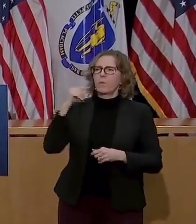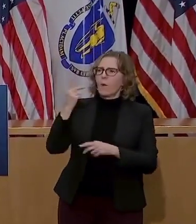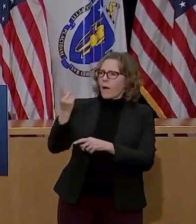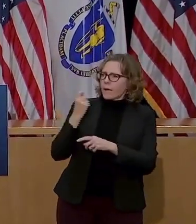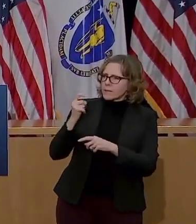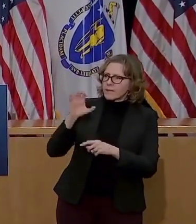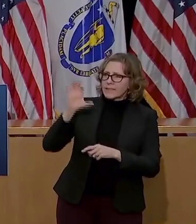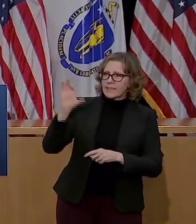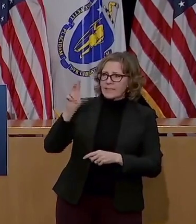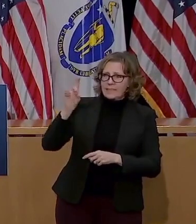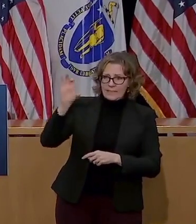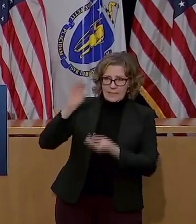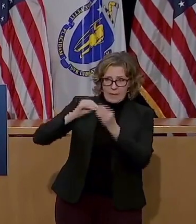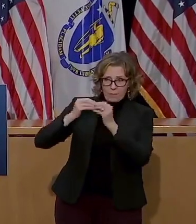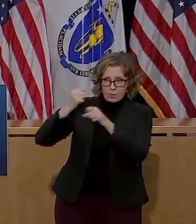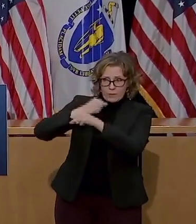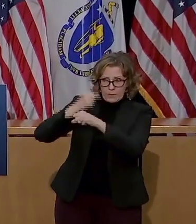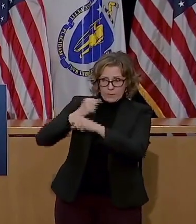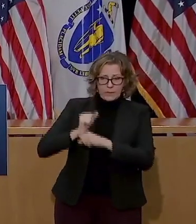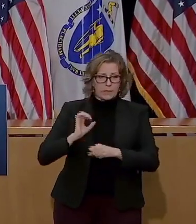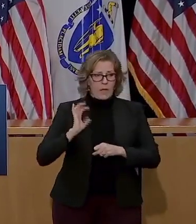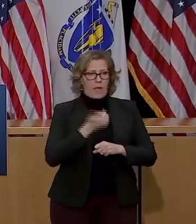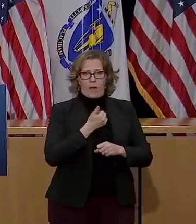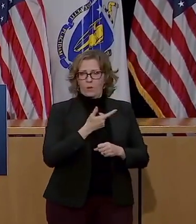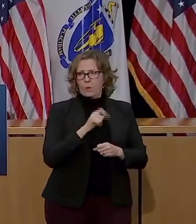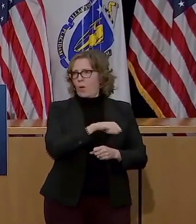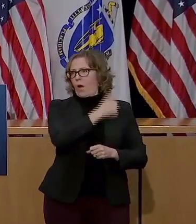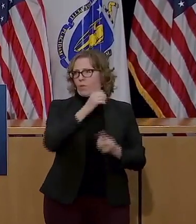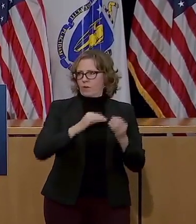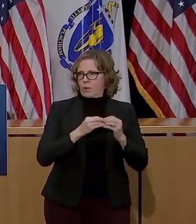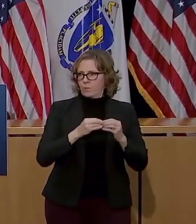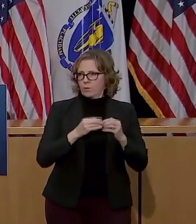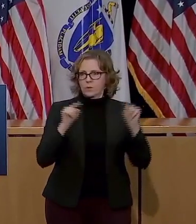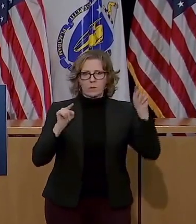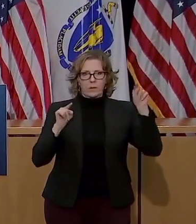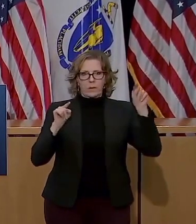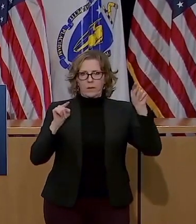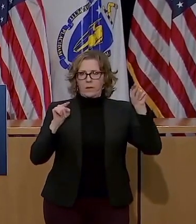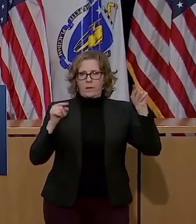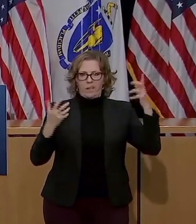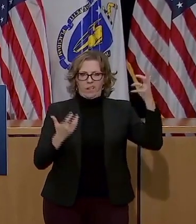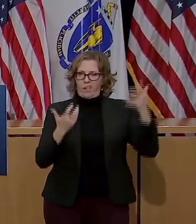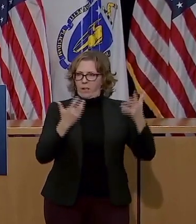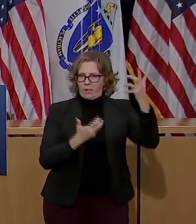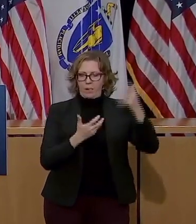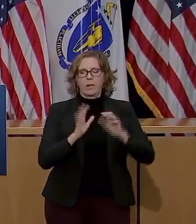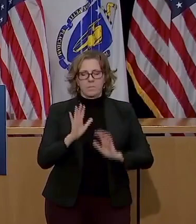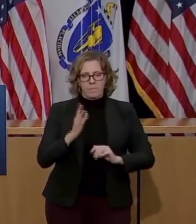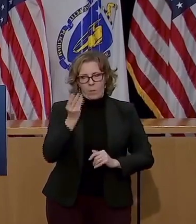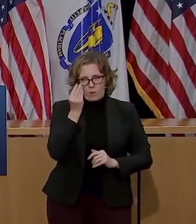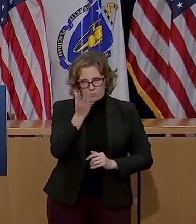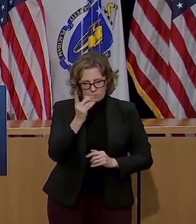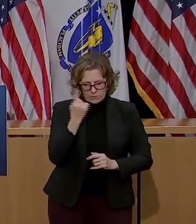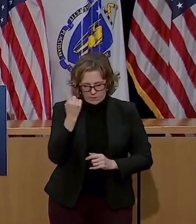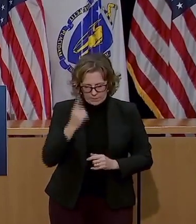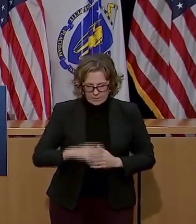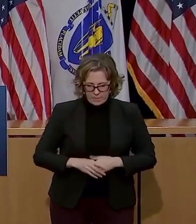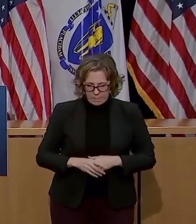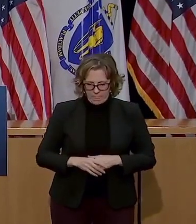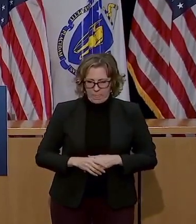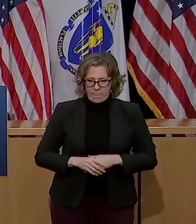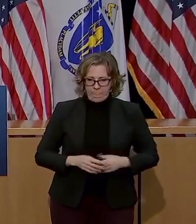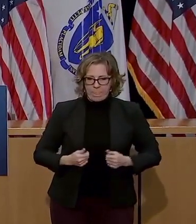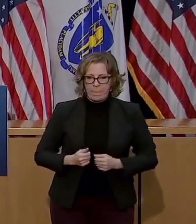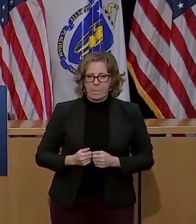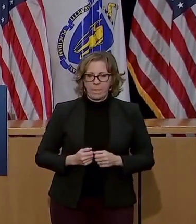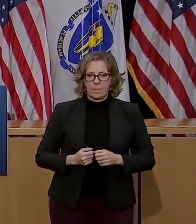and other people's data? I mean, honestly, since this process began,